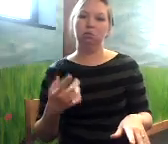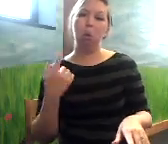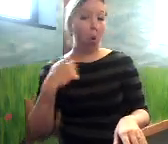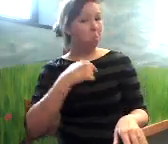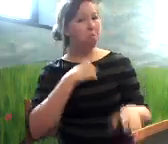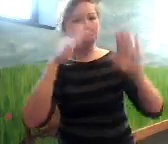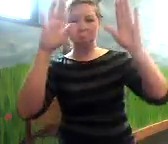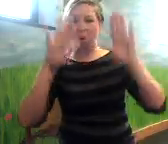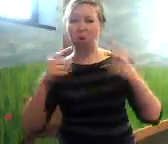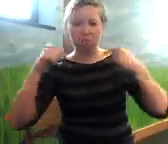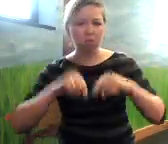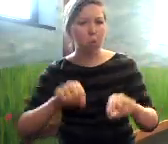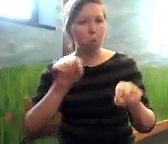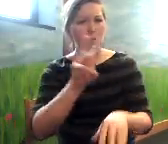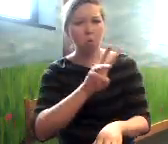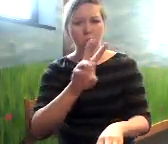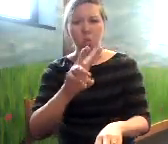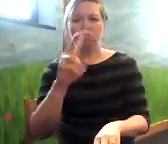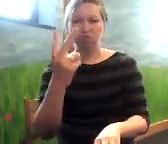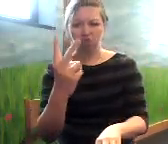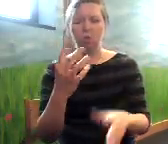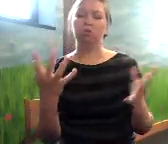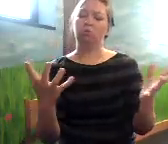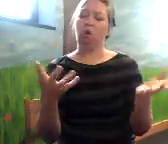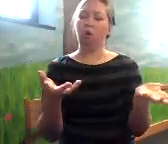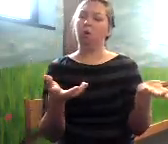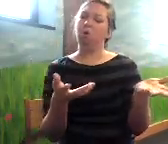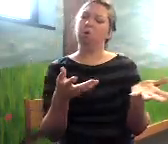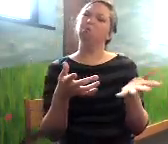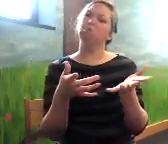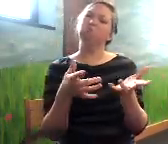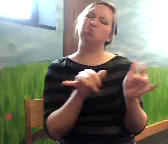troops, they kept getting the same party line, which was,